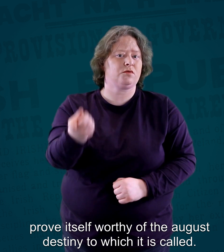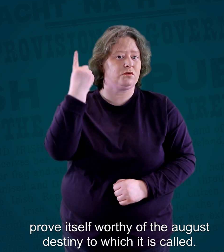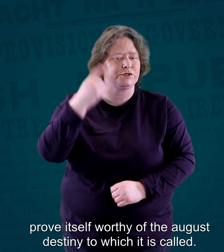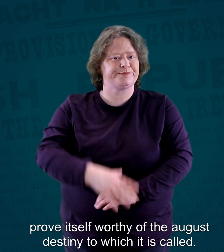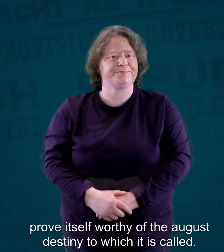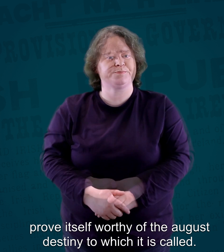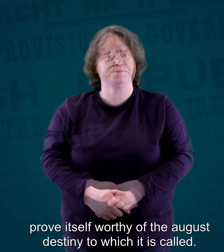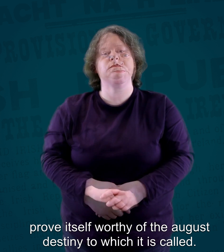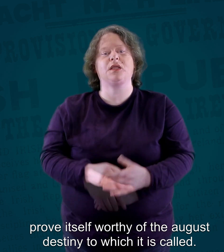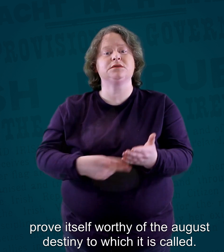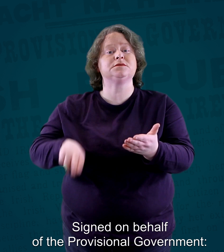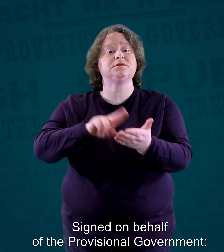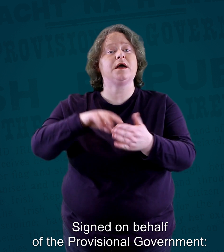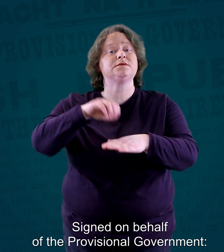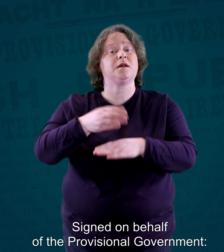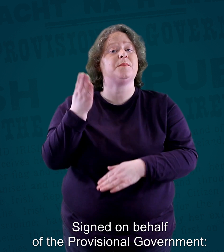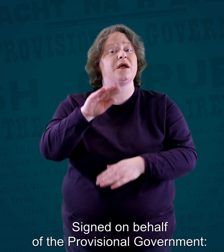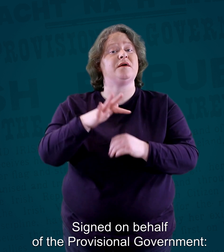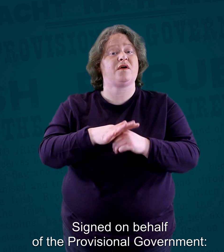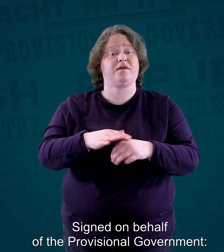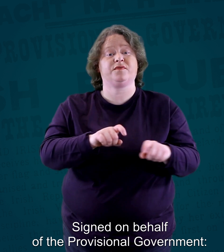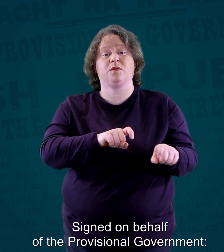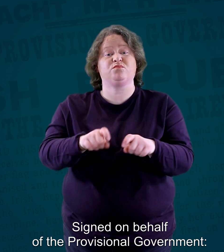called. Signed on behalf of the Provisional Government.